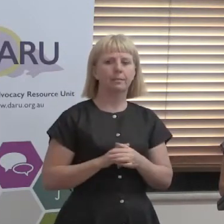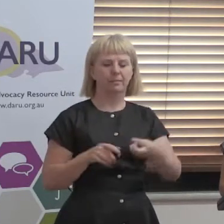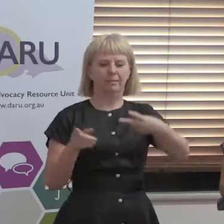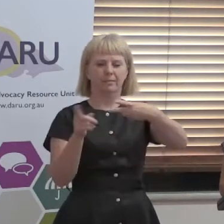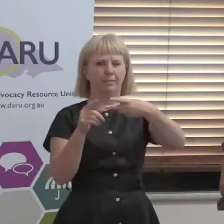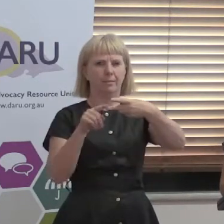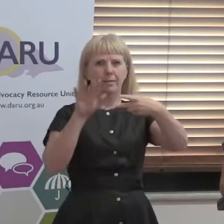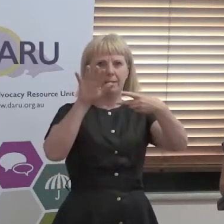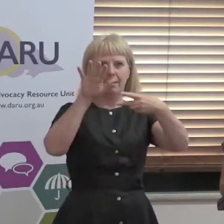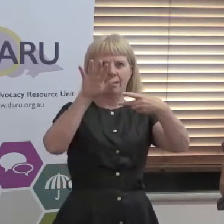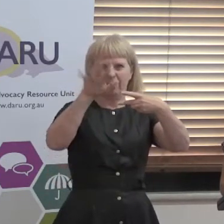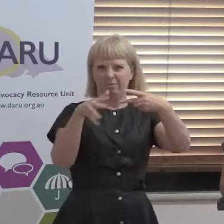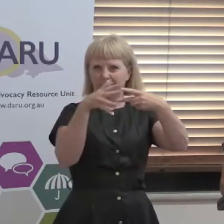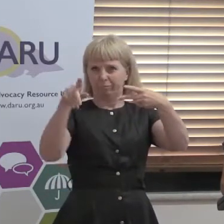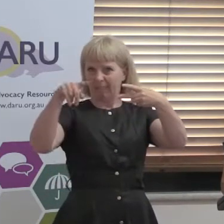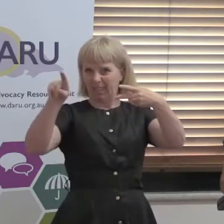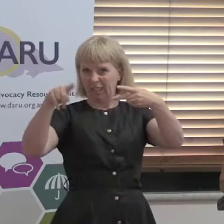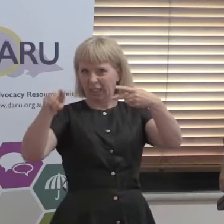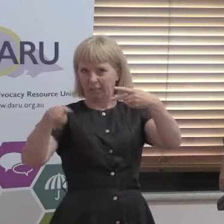viewed page.